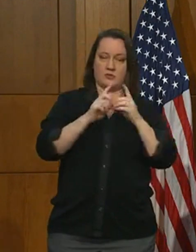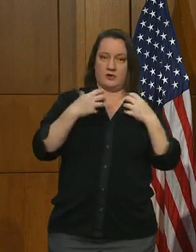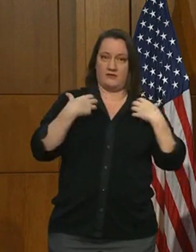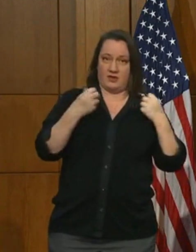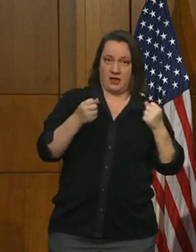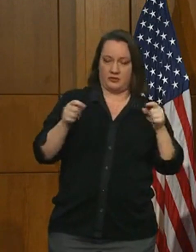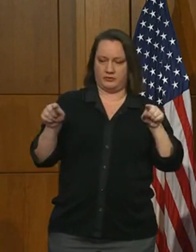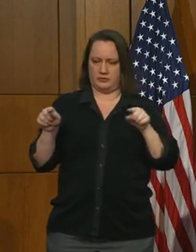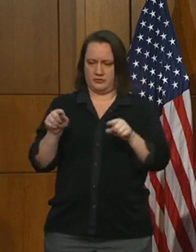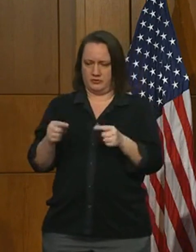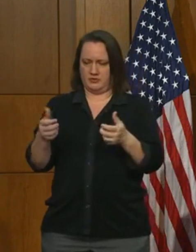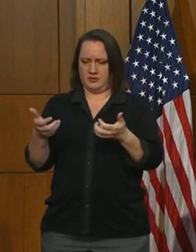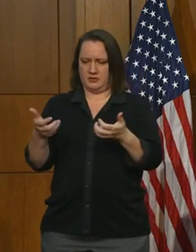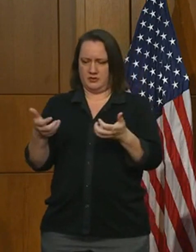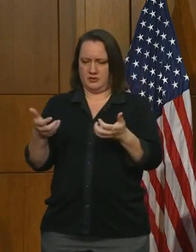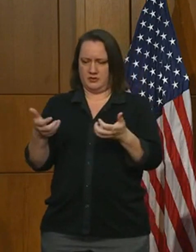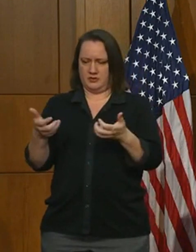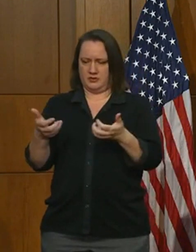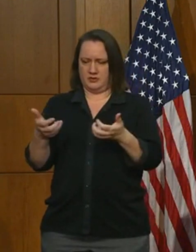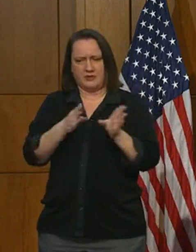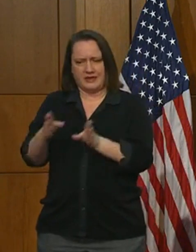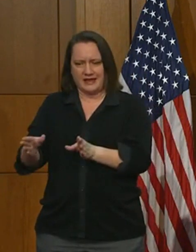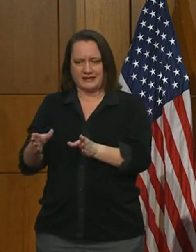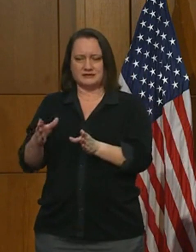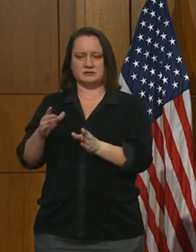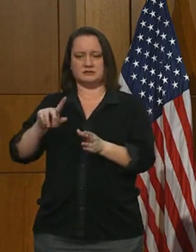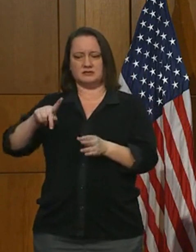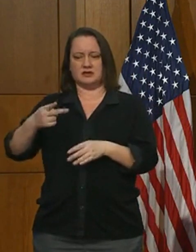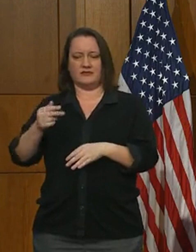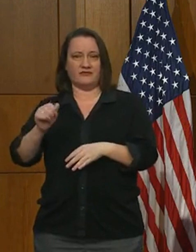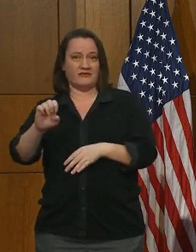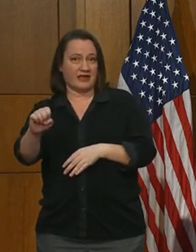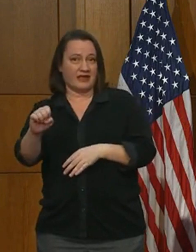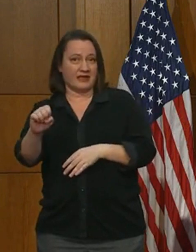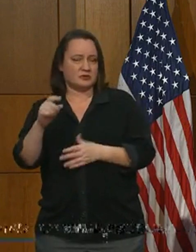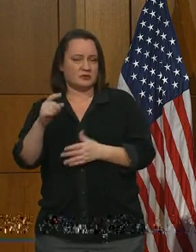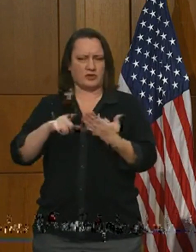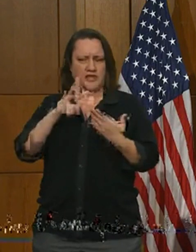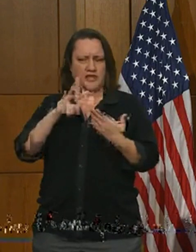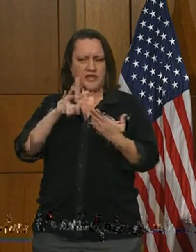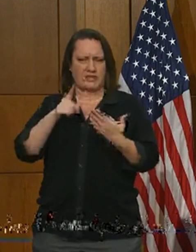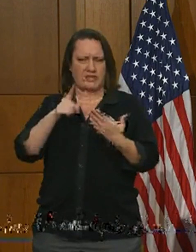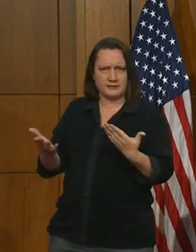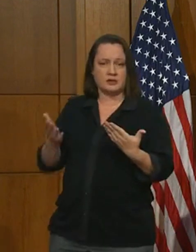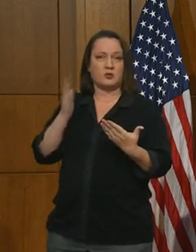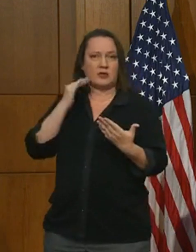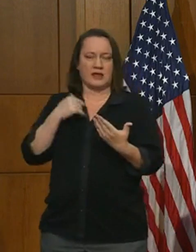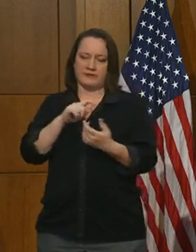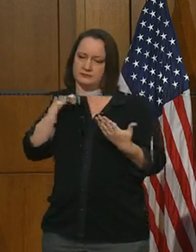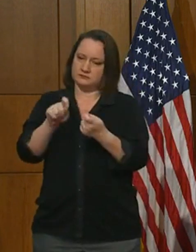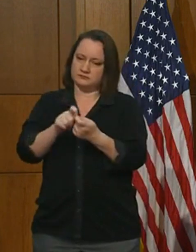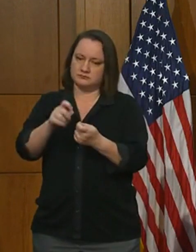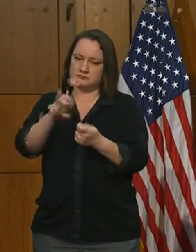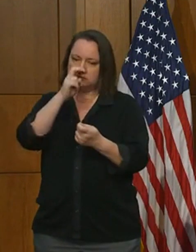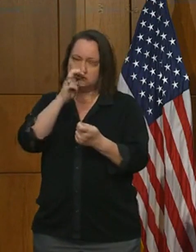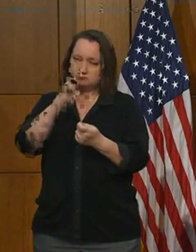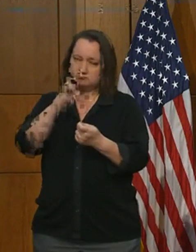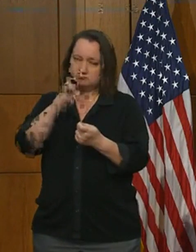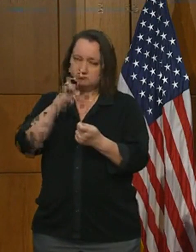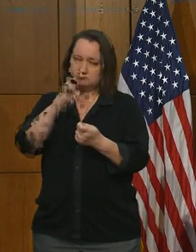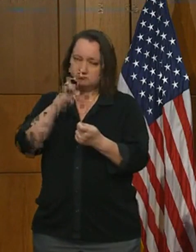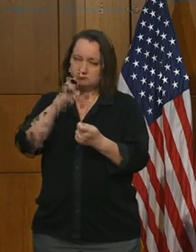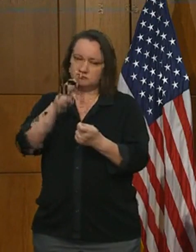what the different phases look like and what does reopening look like. There are going to be very specific gating criteria in place. The same